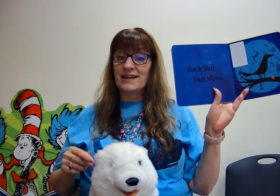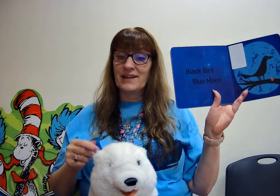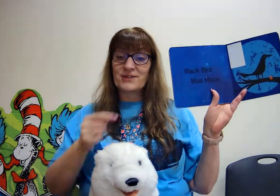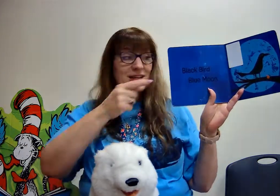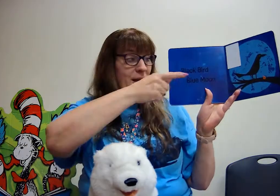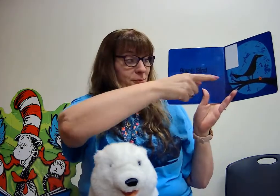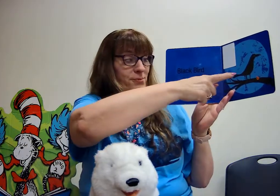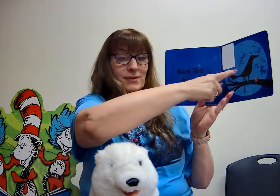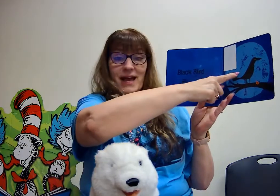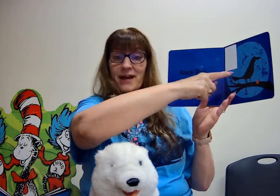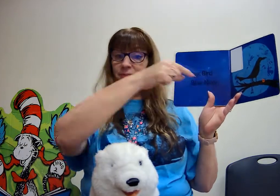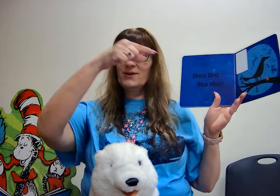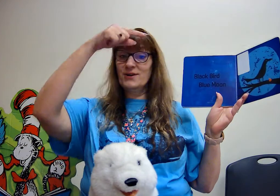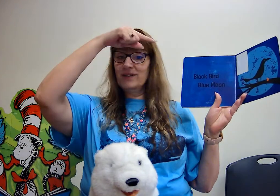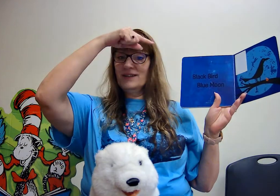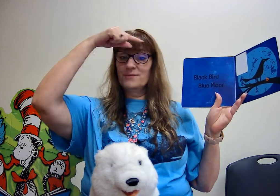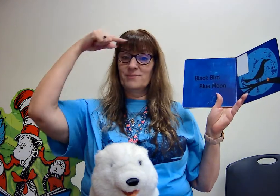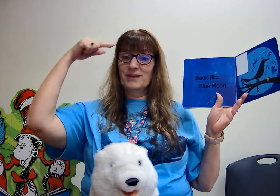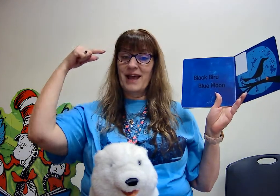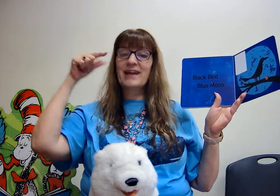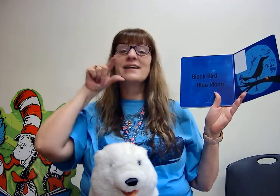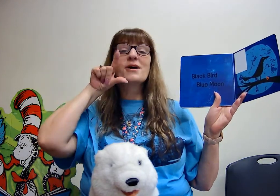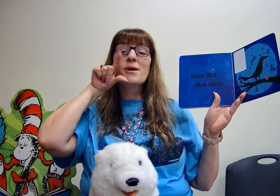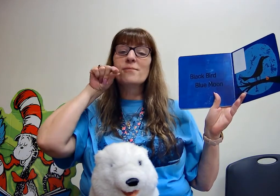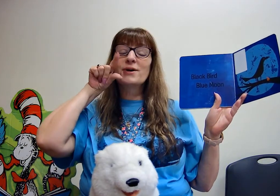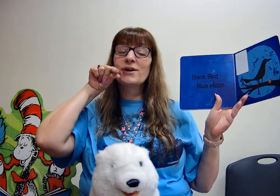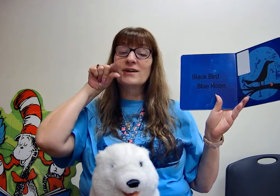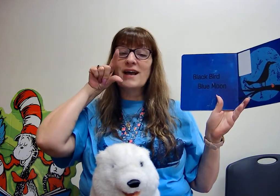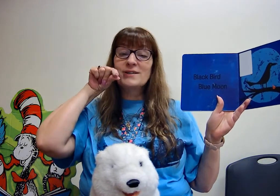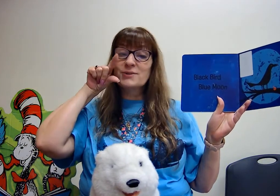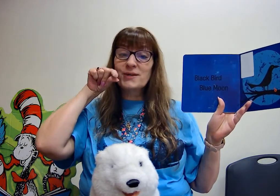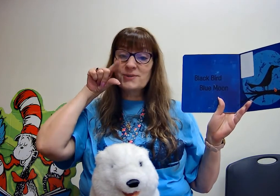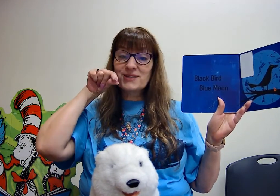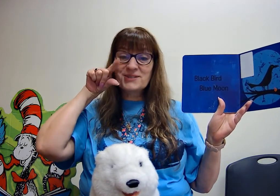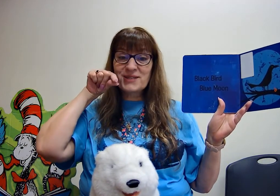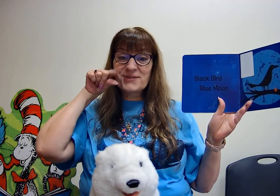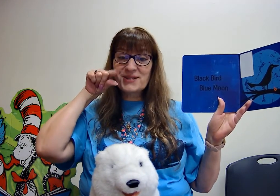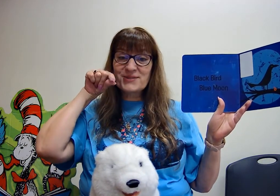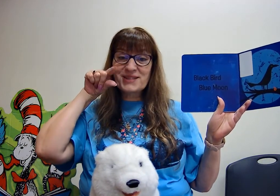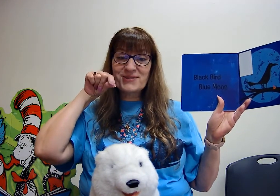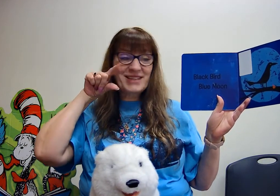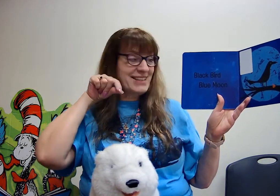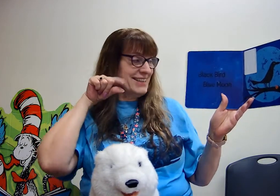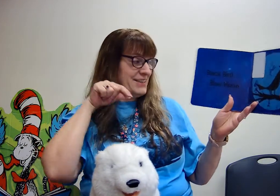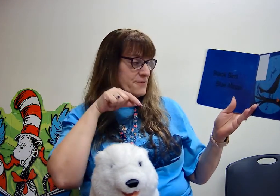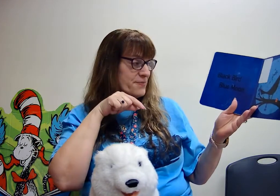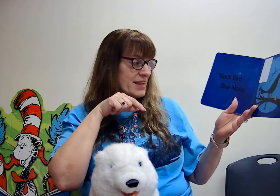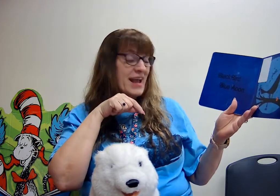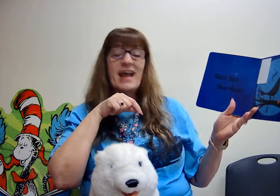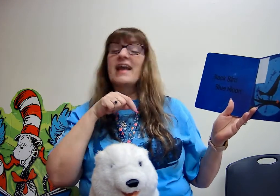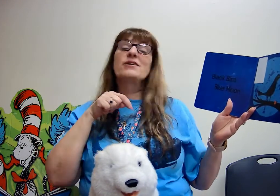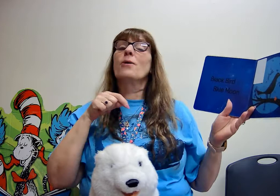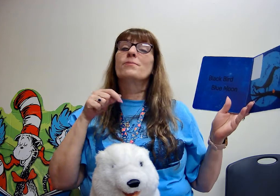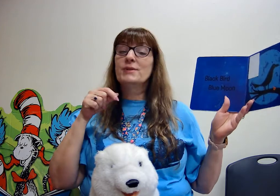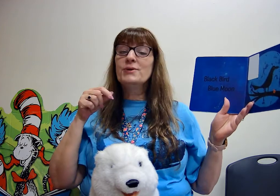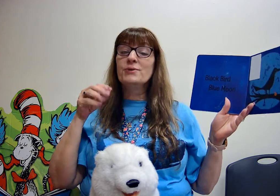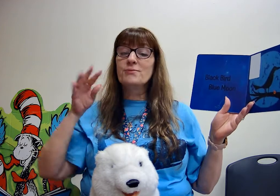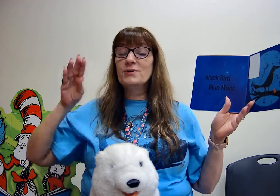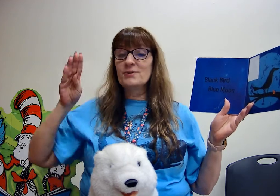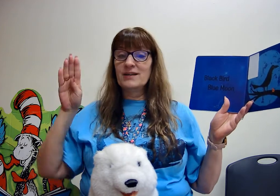Here's our black bird. Black bird. Tweet, tweet, tweet, tweet, tweet, tweet. And a blue moon.